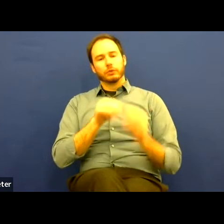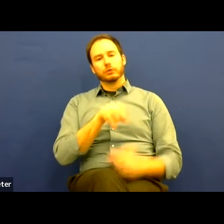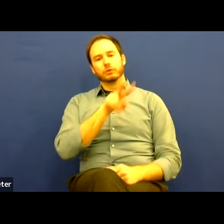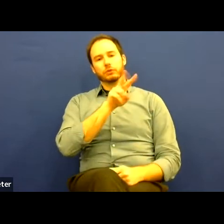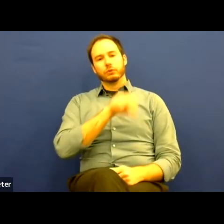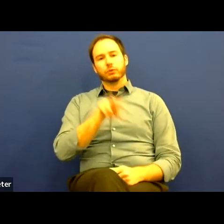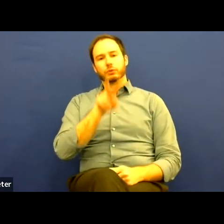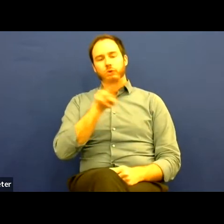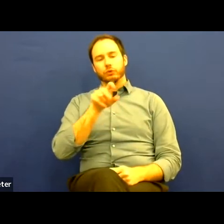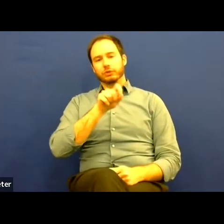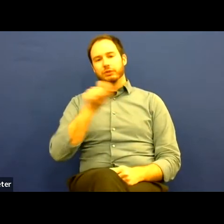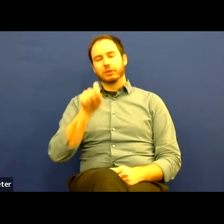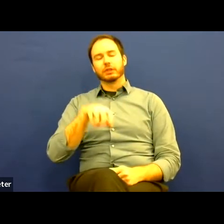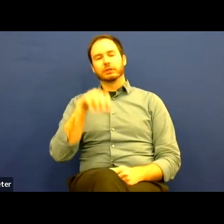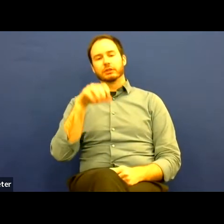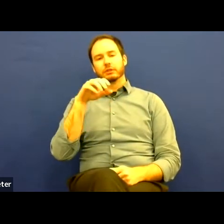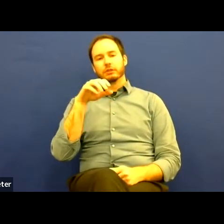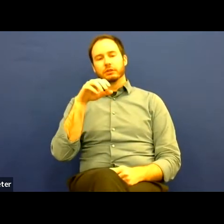number